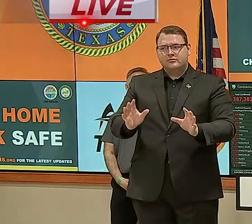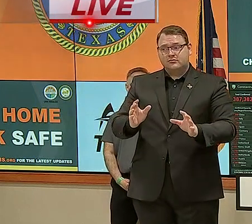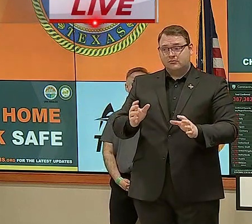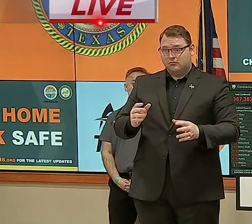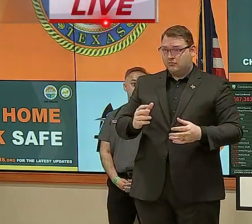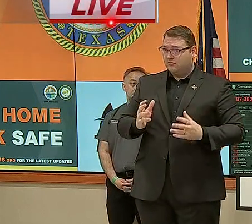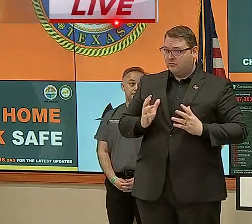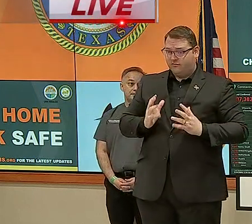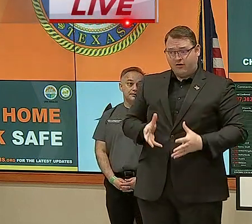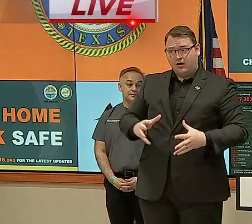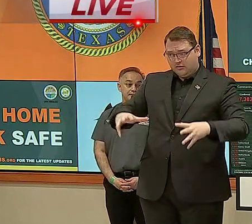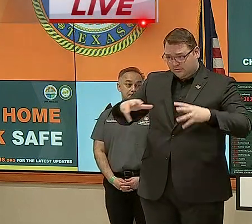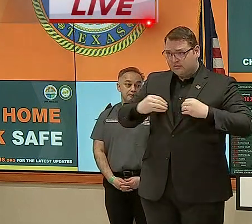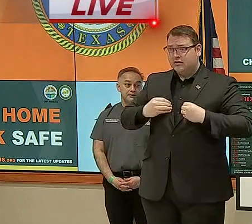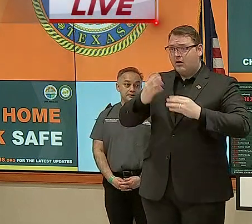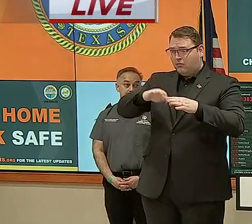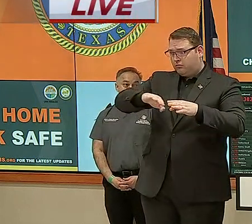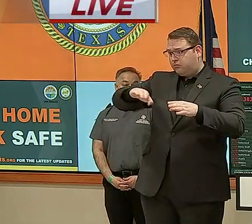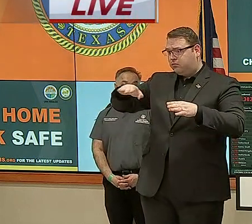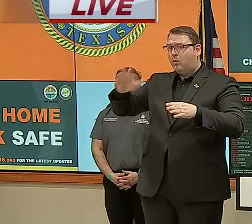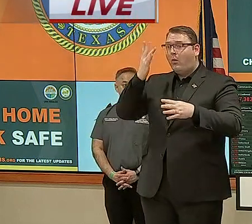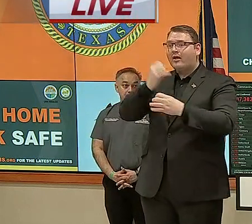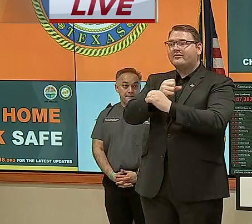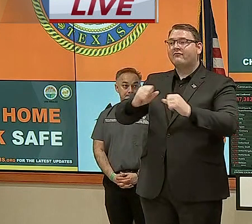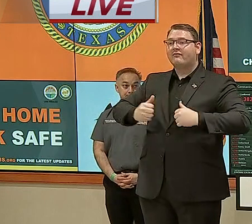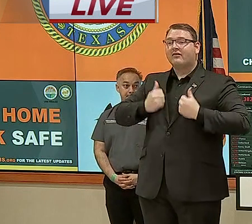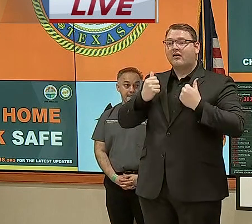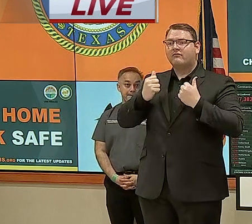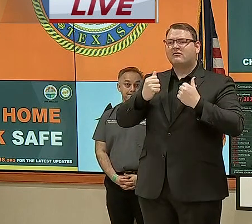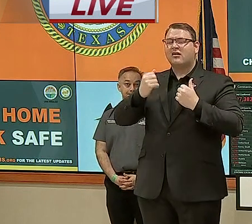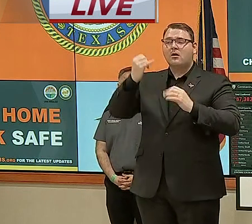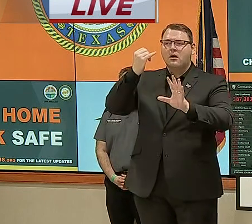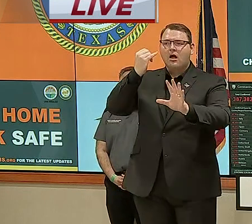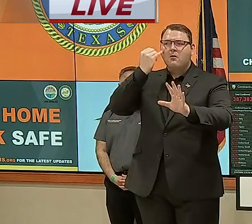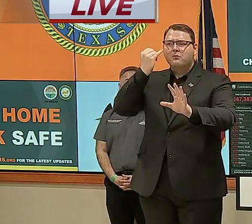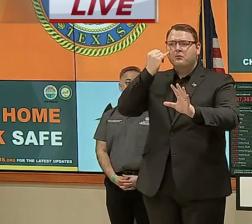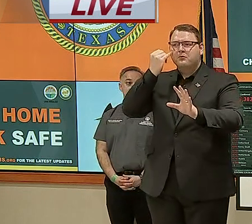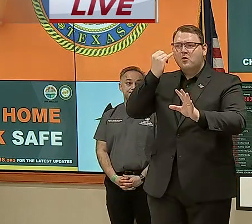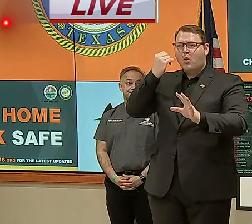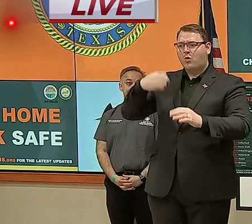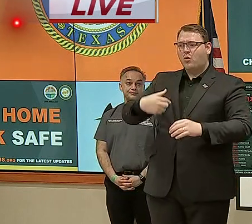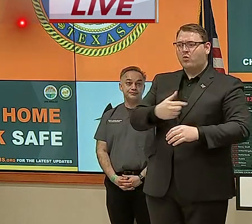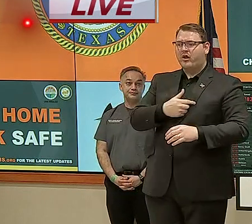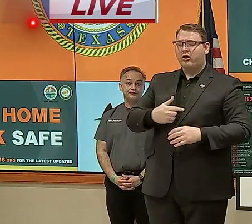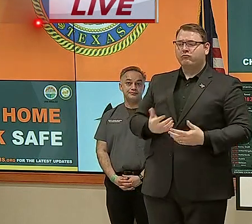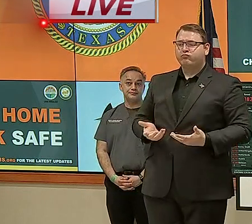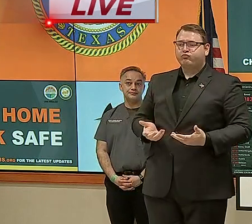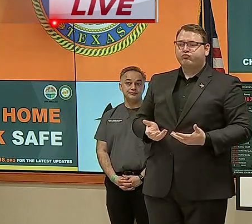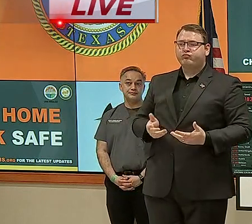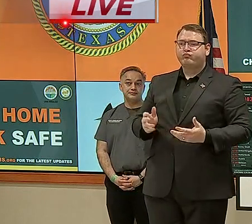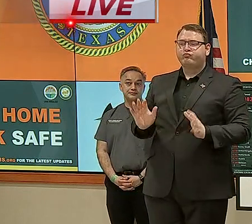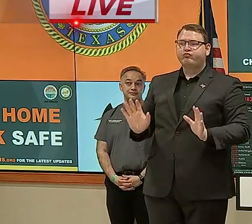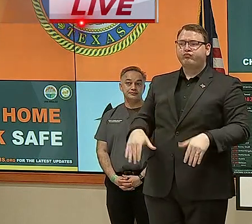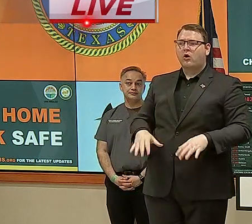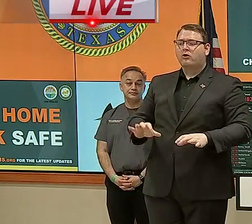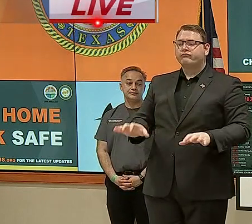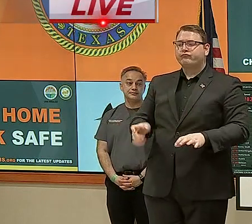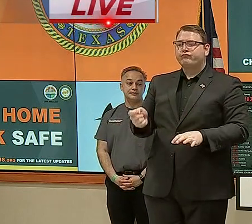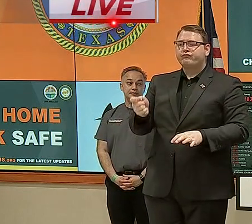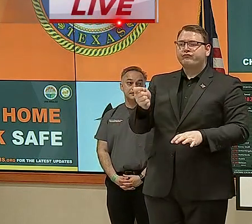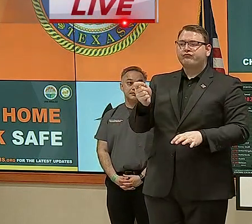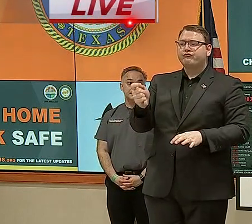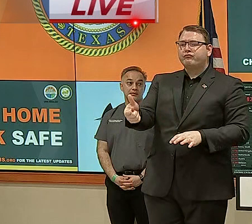what we cannot accept, and that is not doing nearly enough. And then the numbers